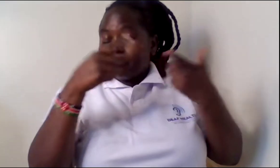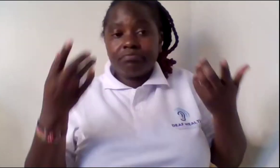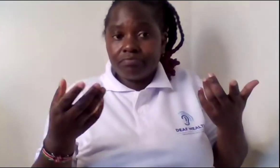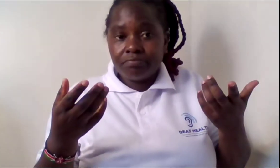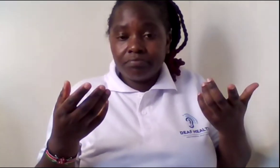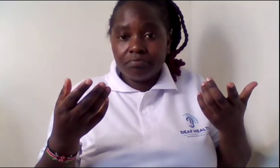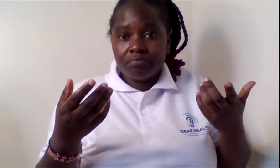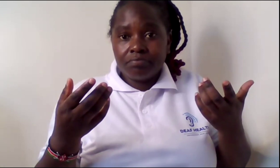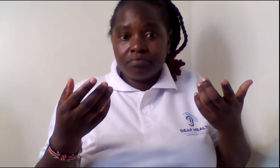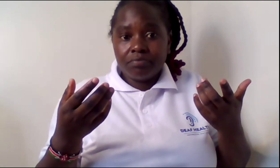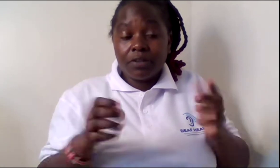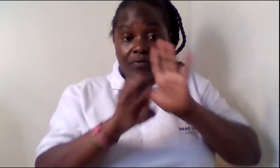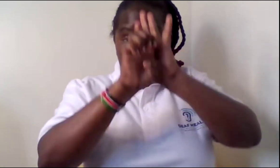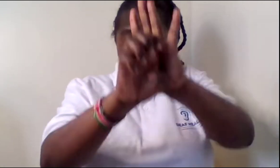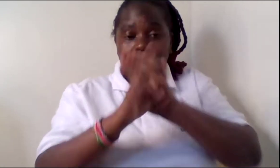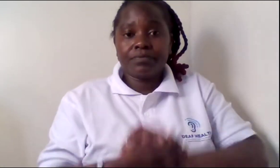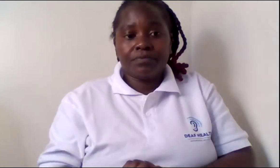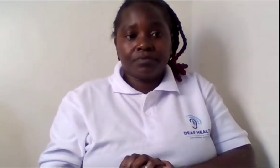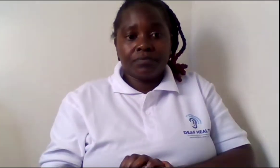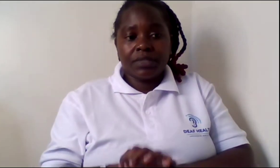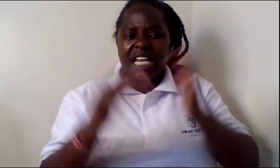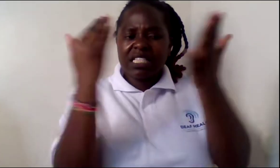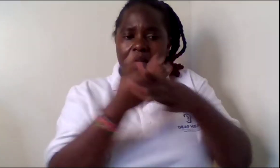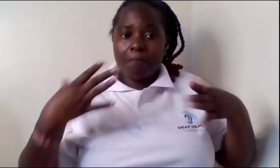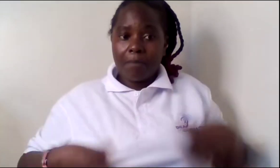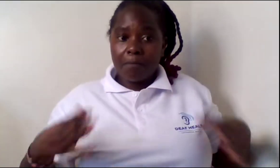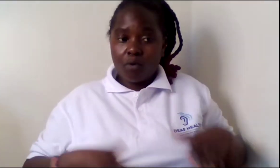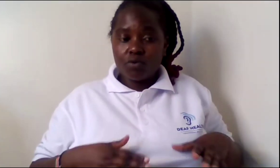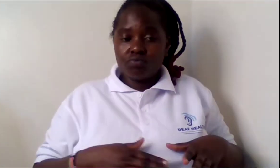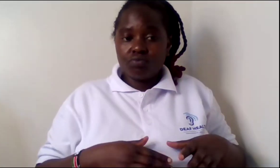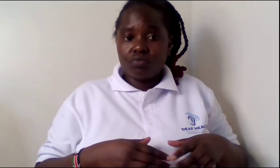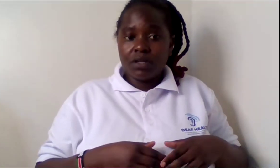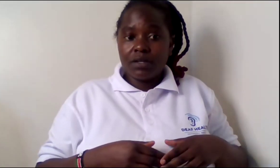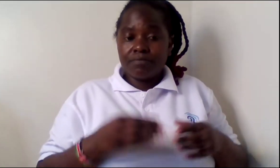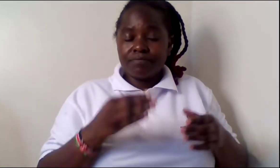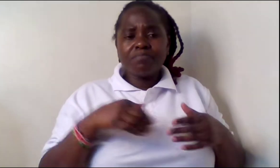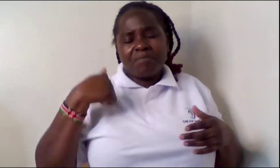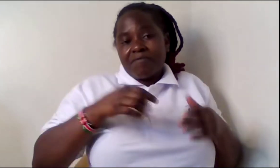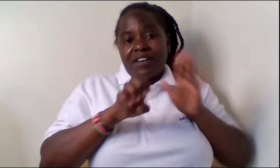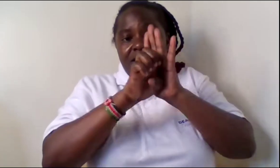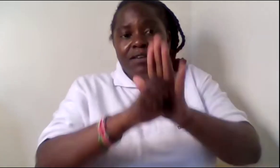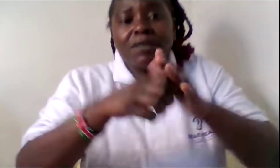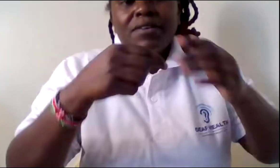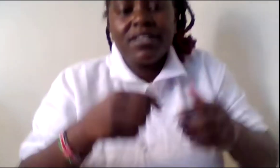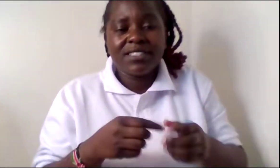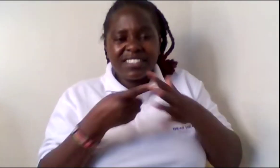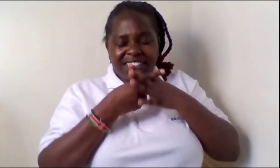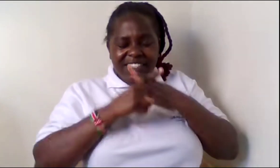I'll give an example. Some people have been sexually active maybe since they were 16, and now the person